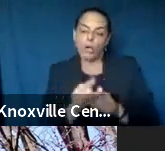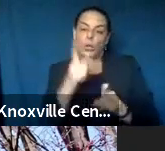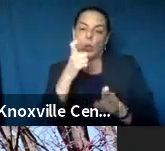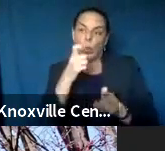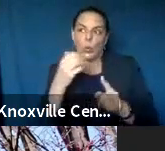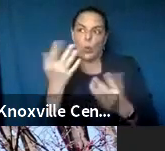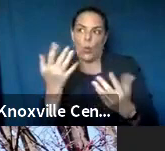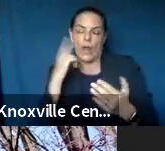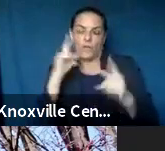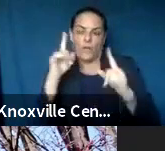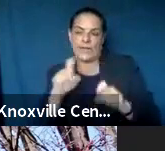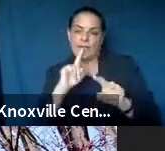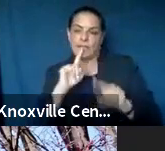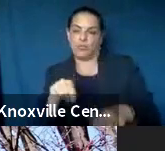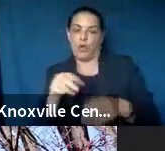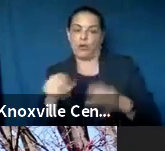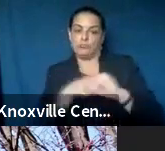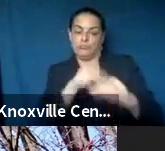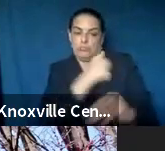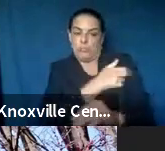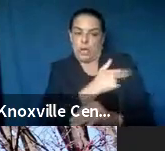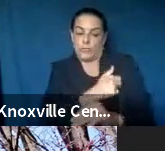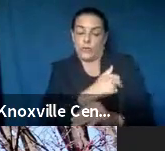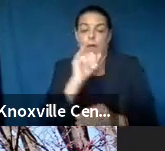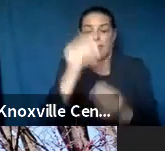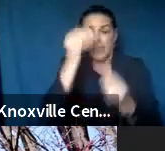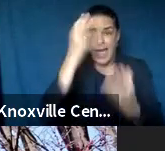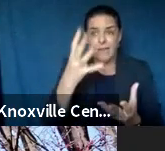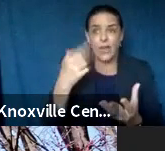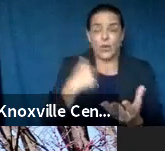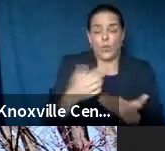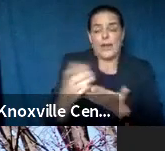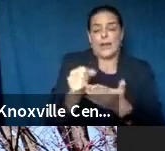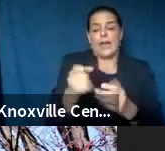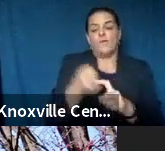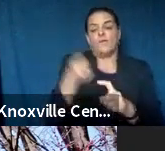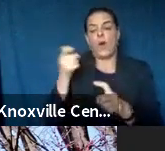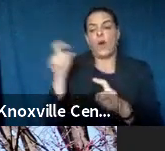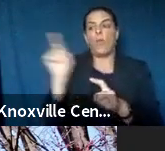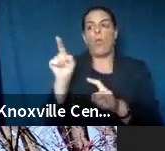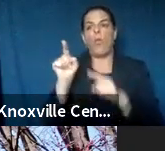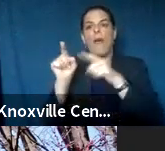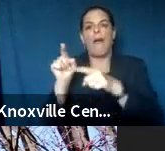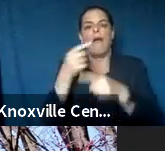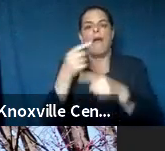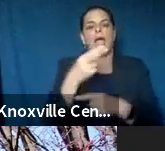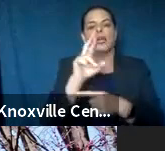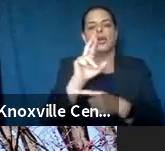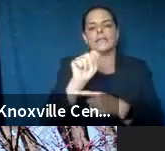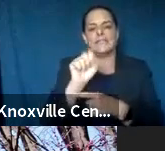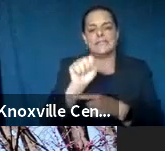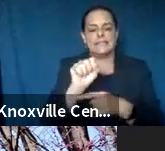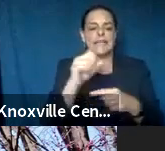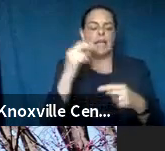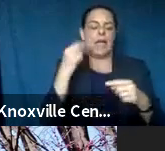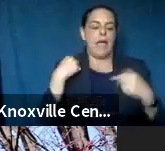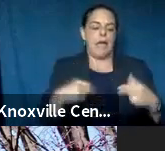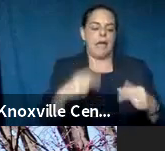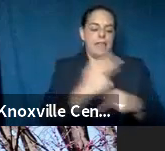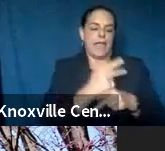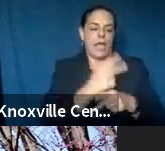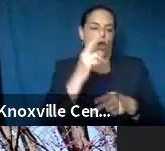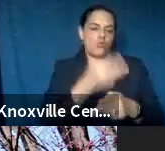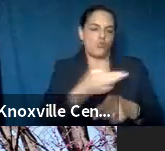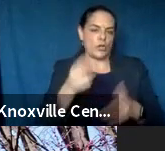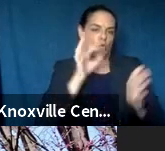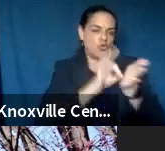hospital. These data are gathered from the information hospitals put into the Tennessee Healthcare Resource Tracking System, or HERTS. It may reflect